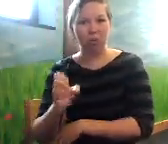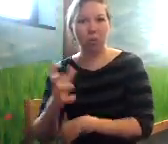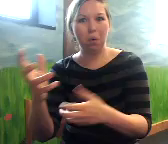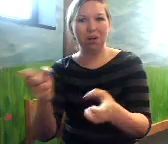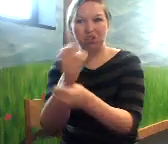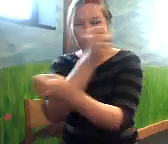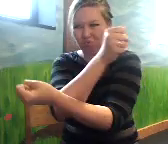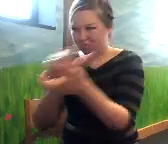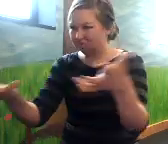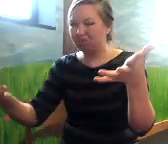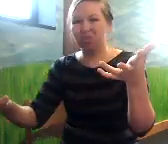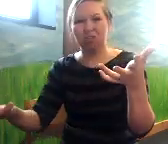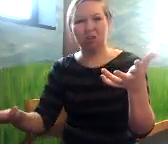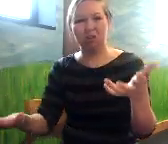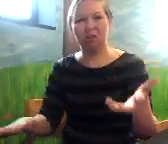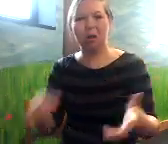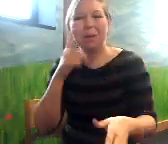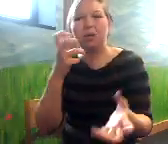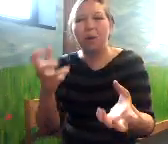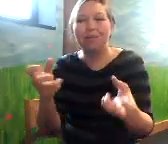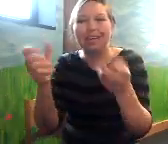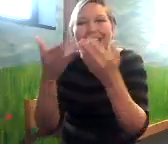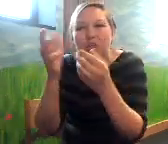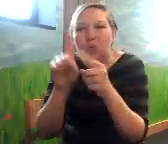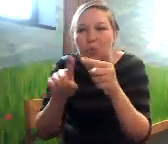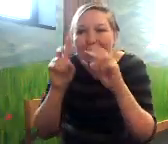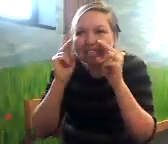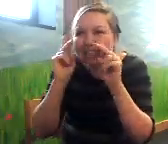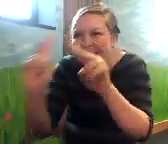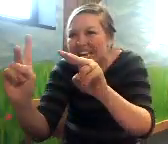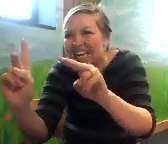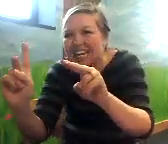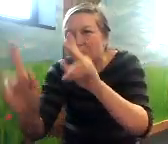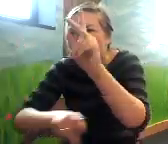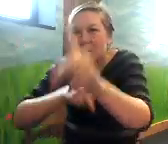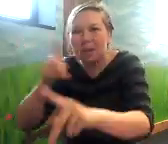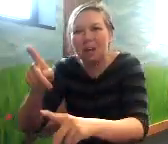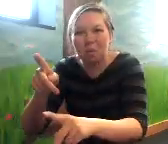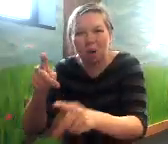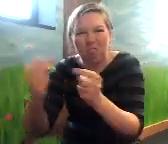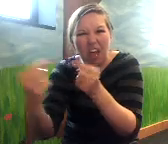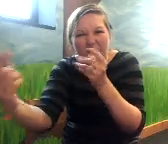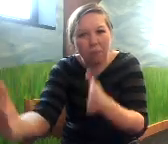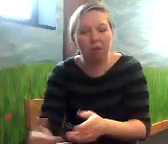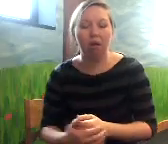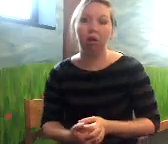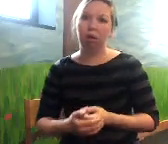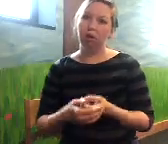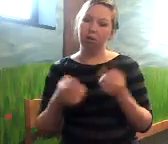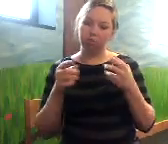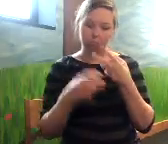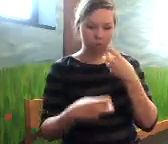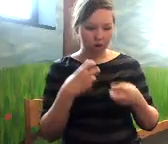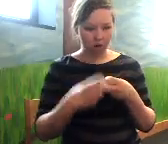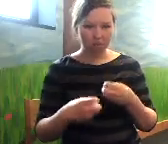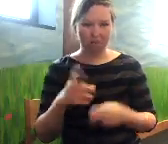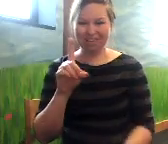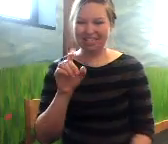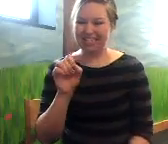enemy. The problem was that this chemical developed by Dow, Agent Orange, was a carcinogen, and